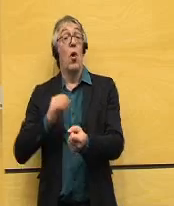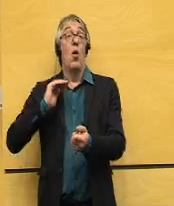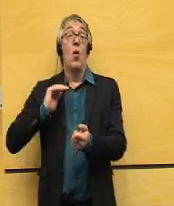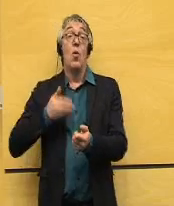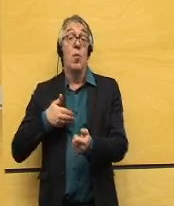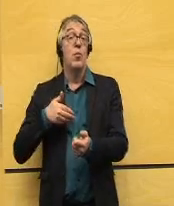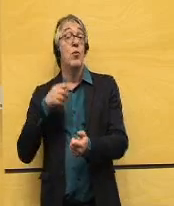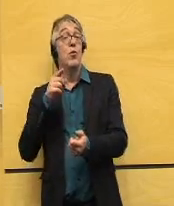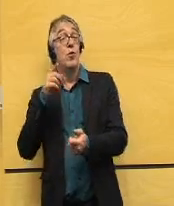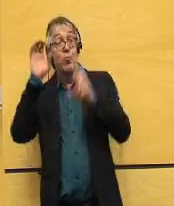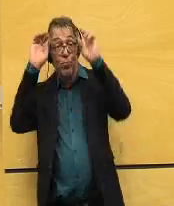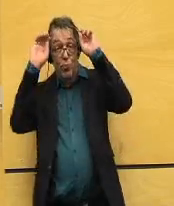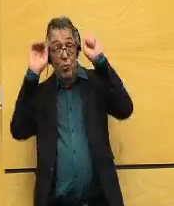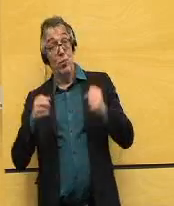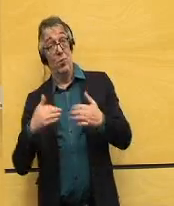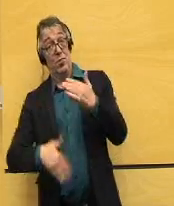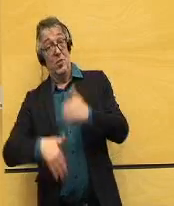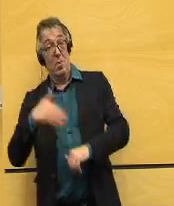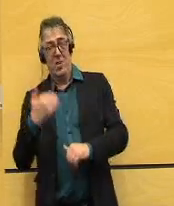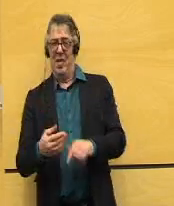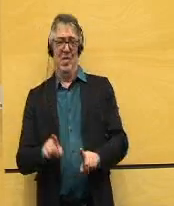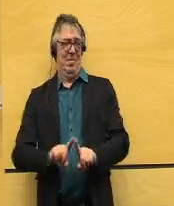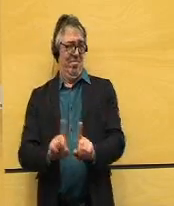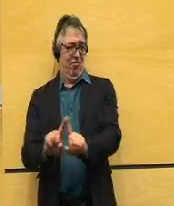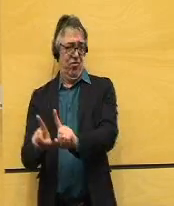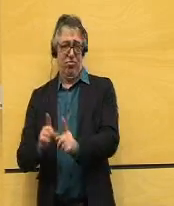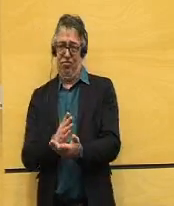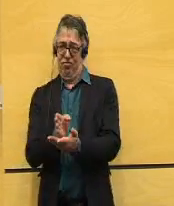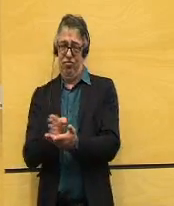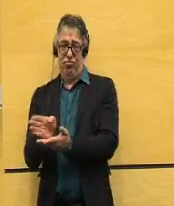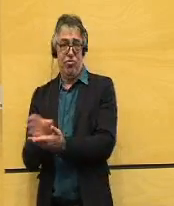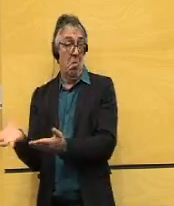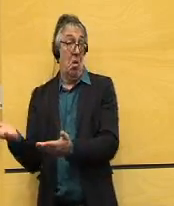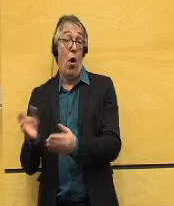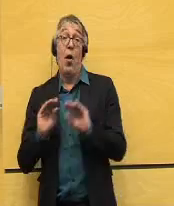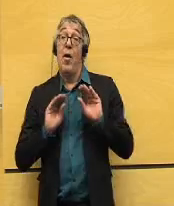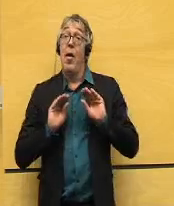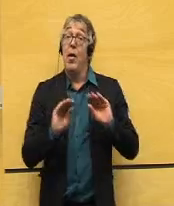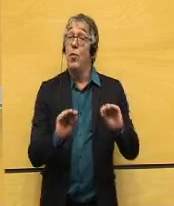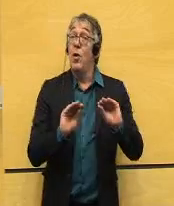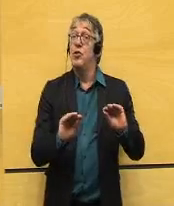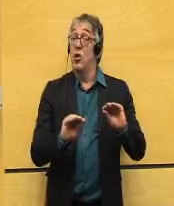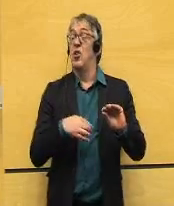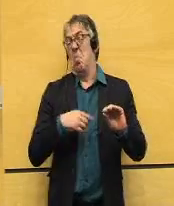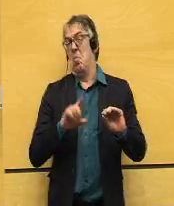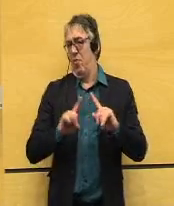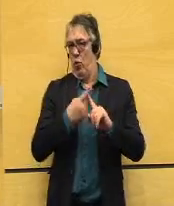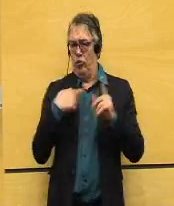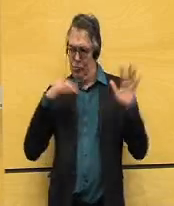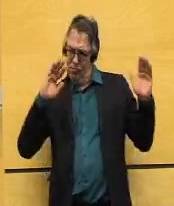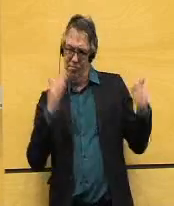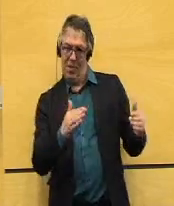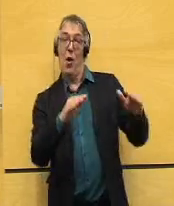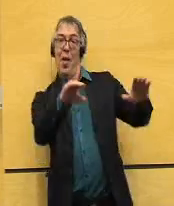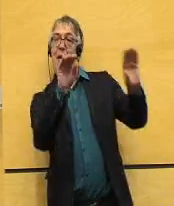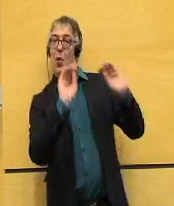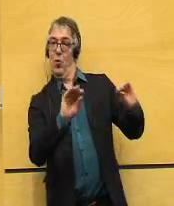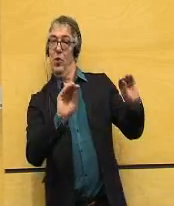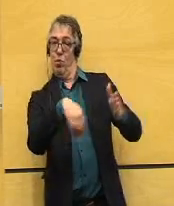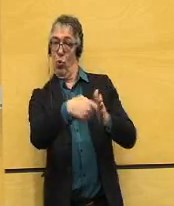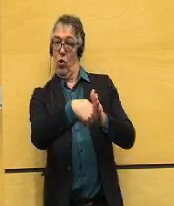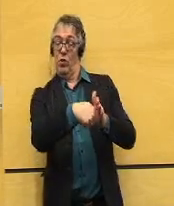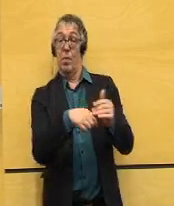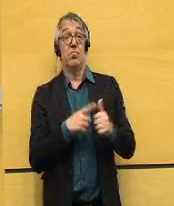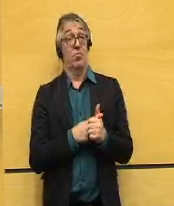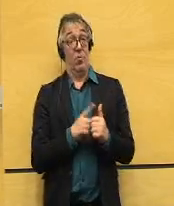in various aspects. For education, let me start with the education. We have the